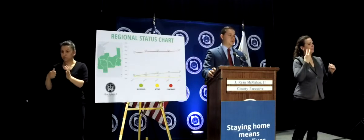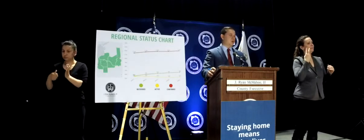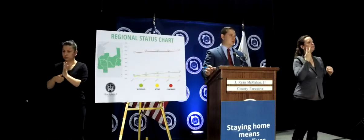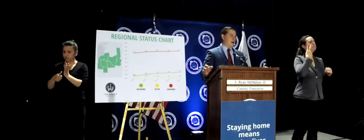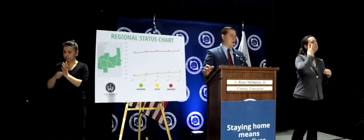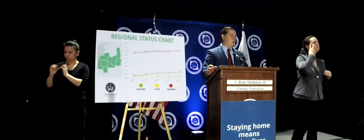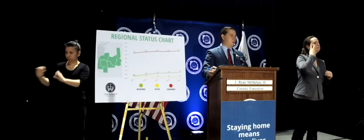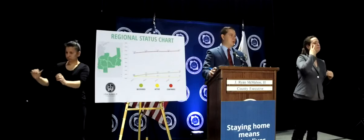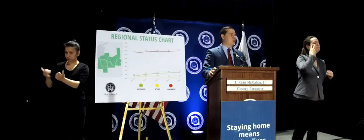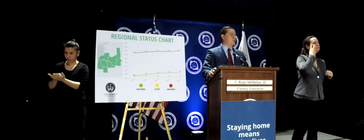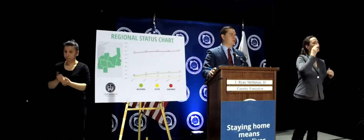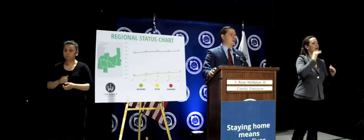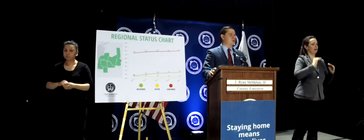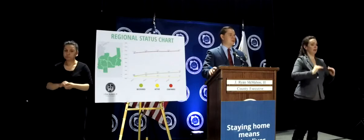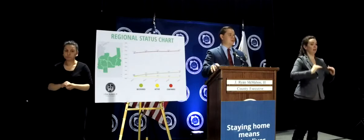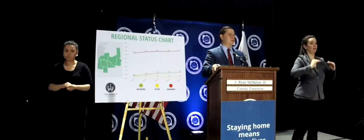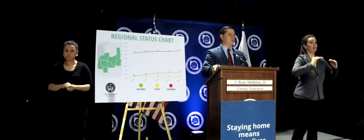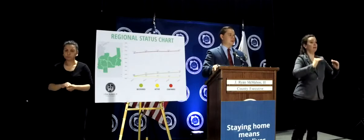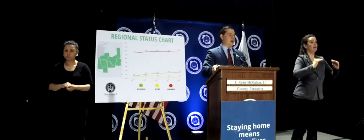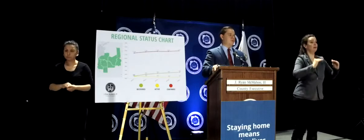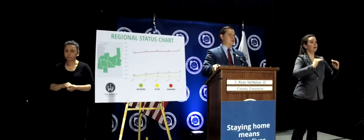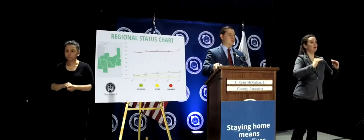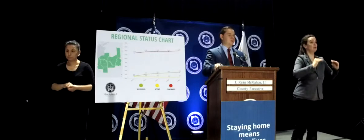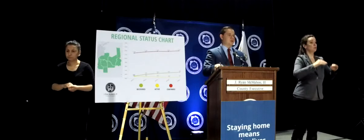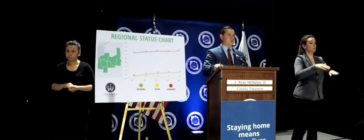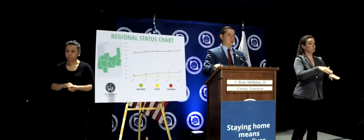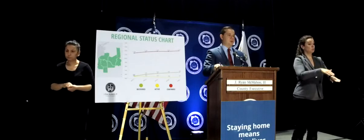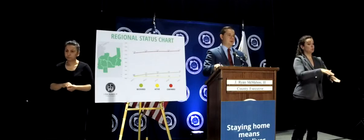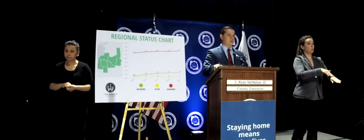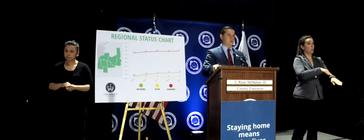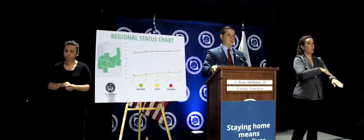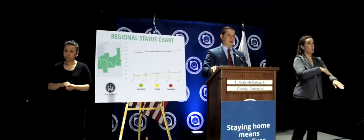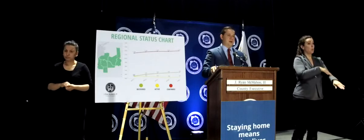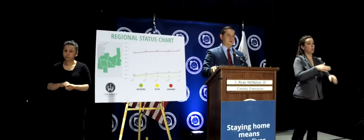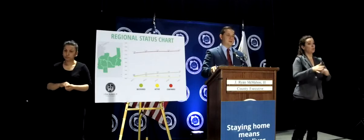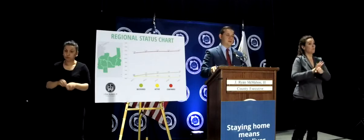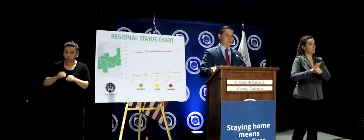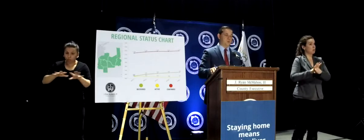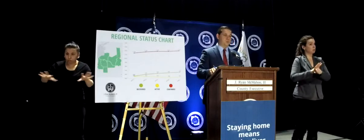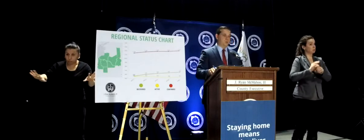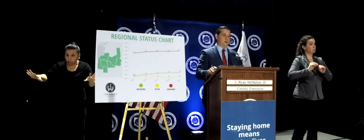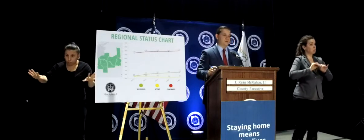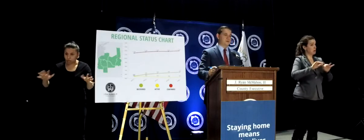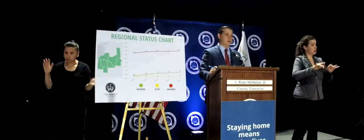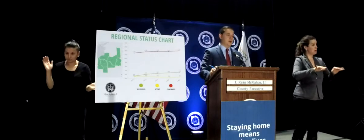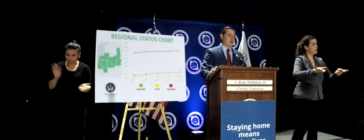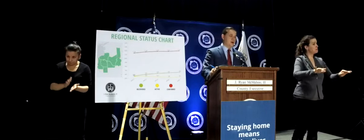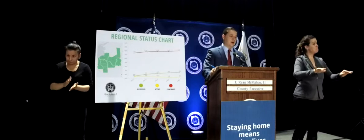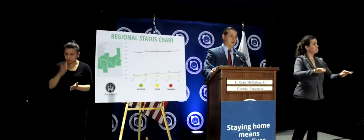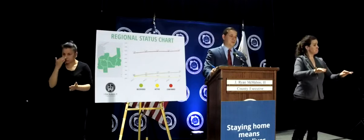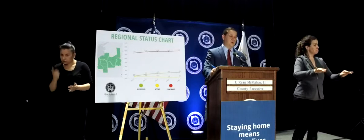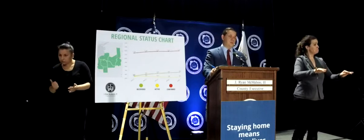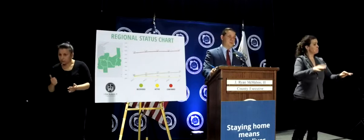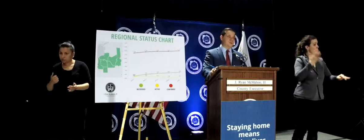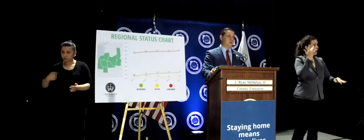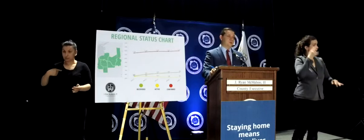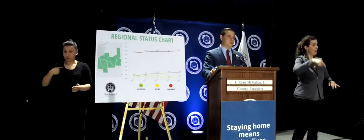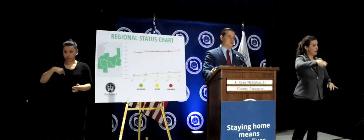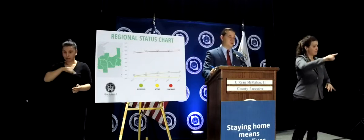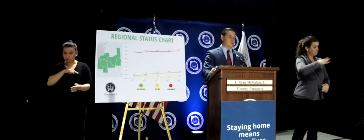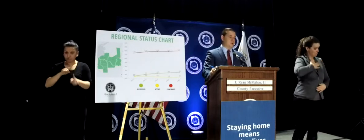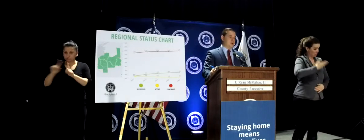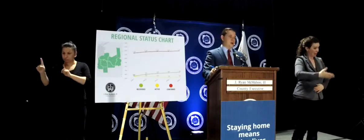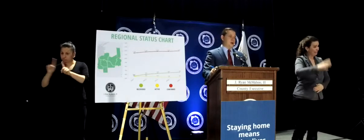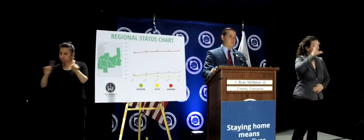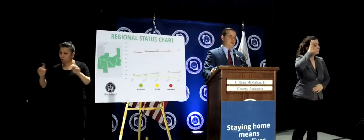is slowed down because of the efforts of the community and some of the policies that have been put in place, and our health department's